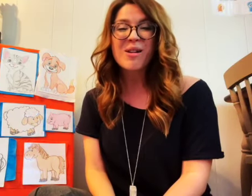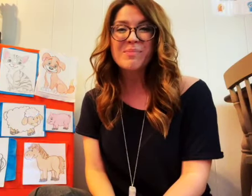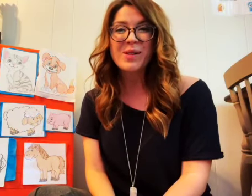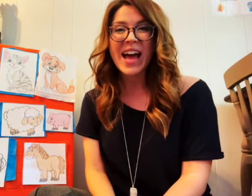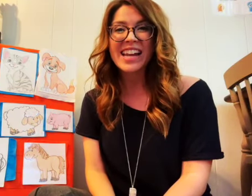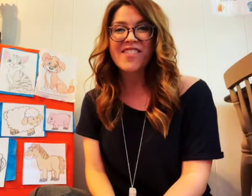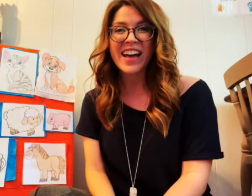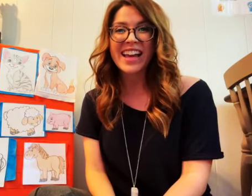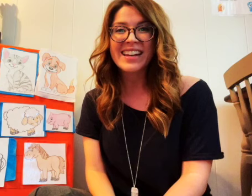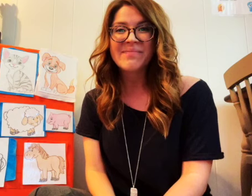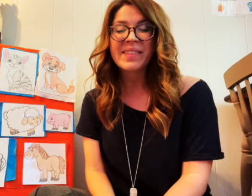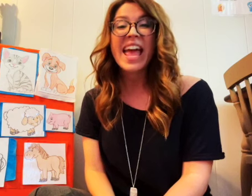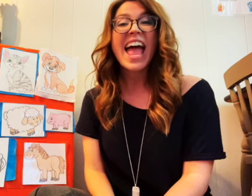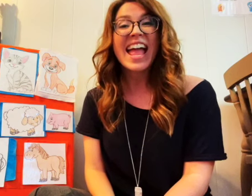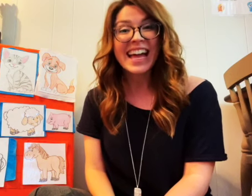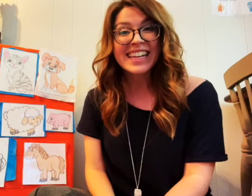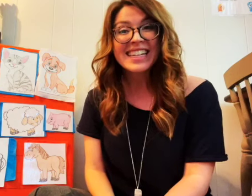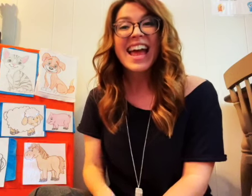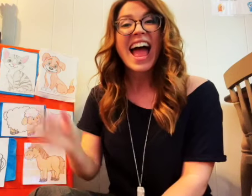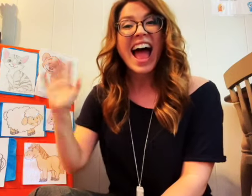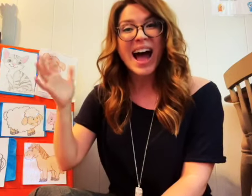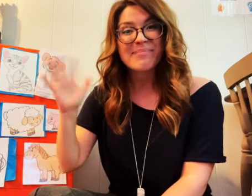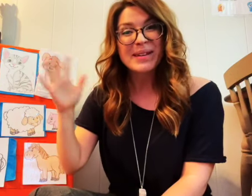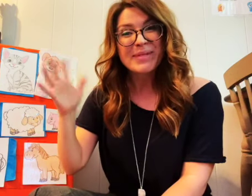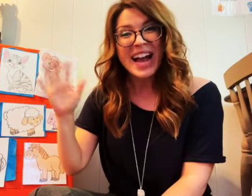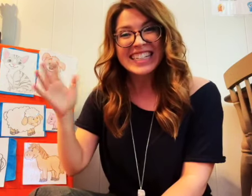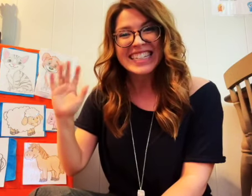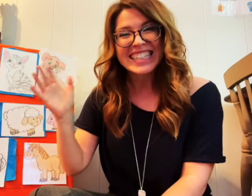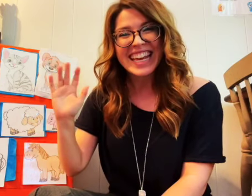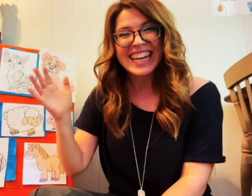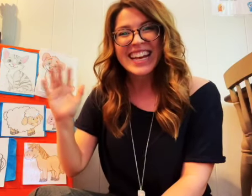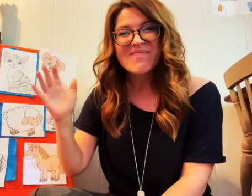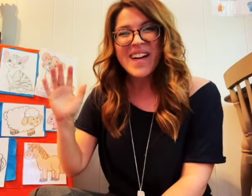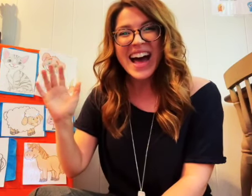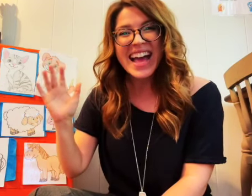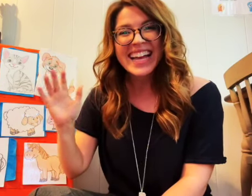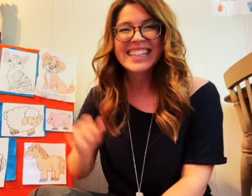hope you had fun and happy practicing. Bye.